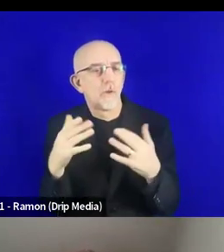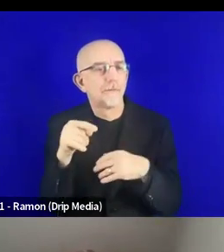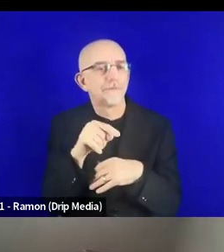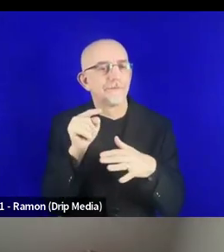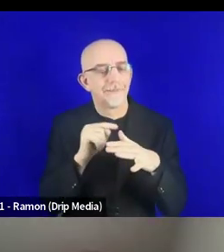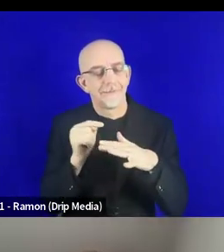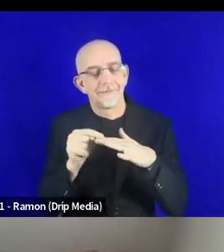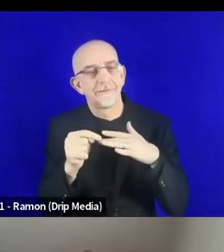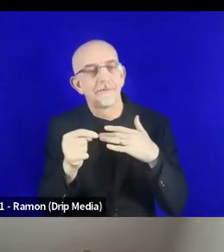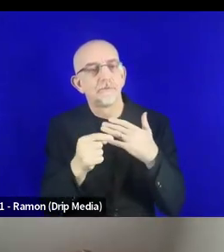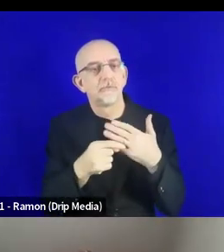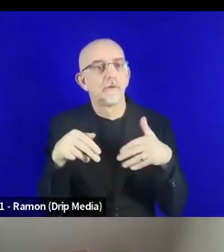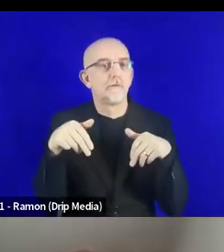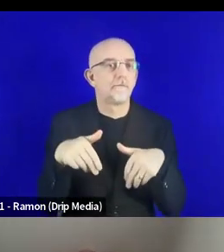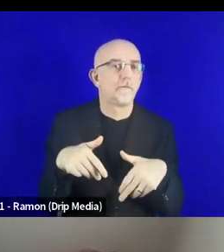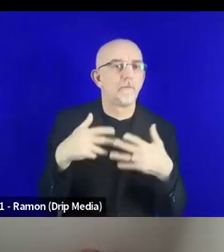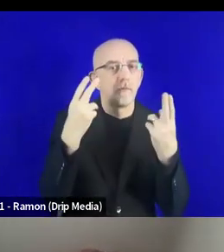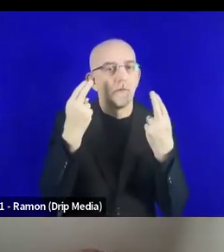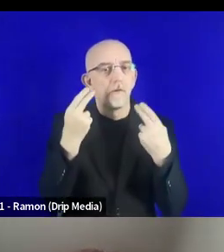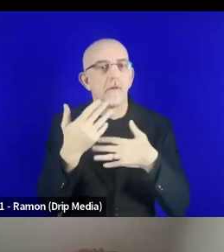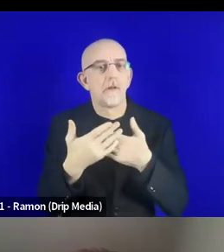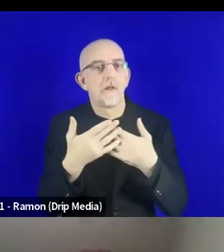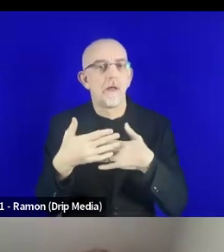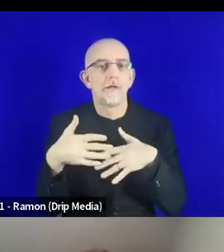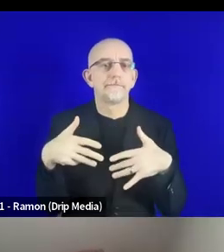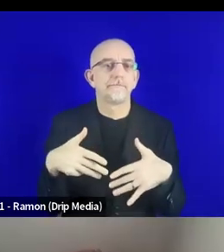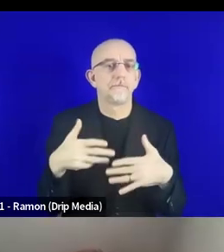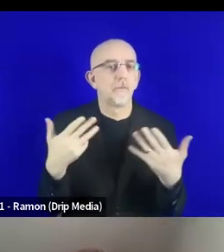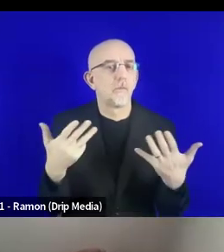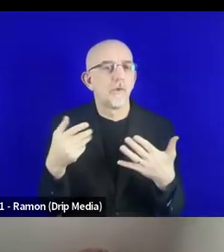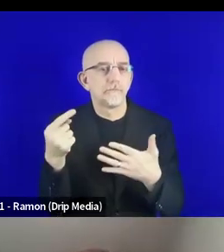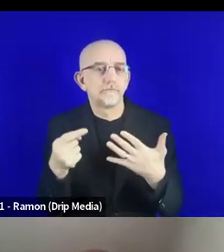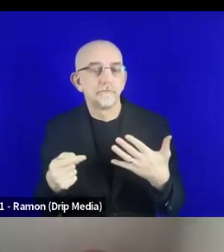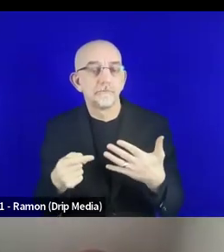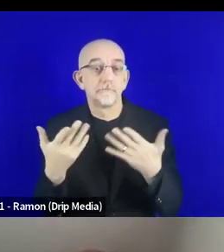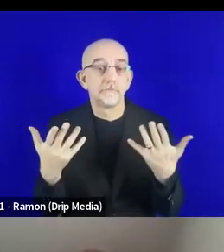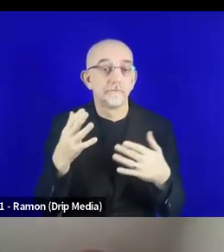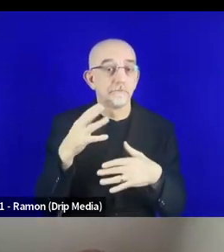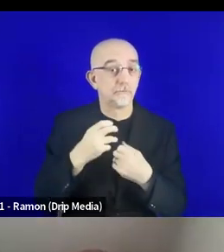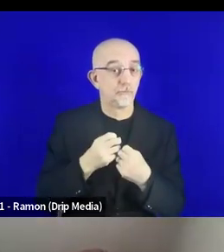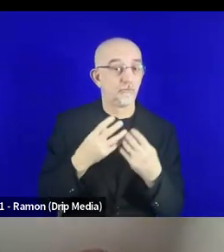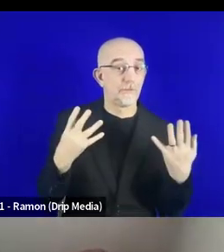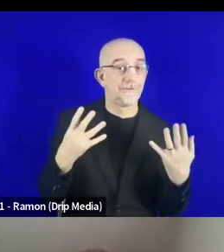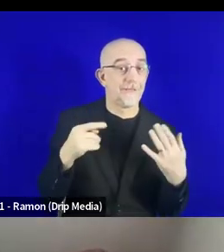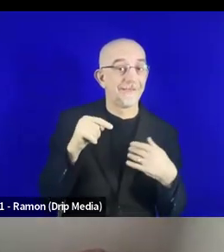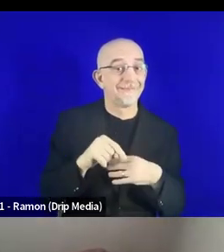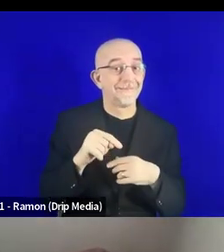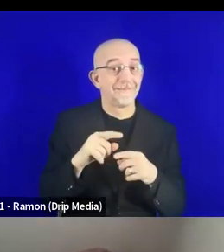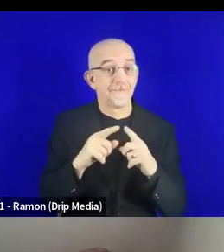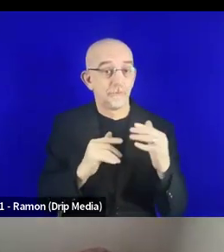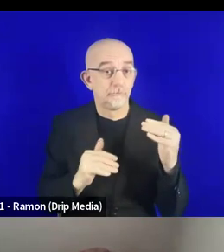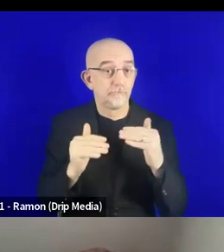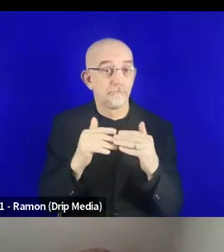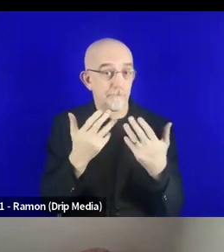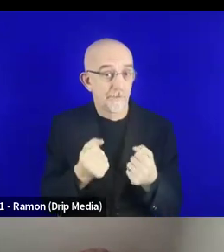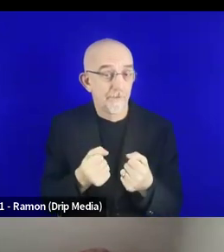very concrete things around time burdens, around land access, etc. And I think the work that is being done